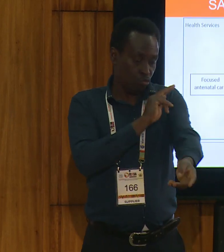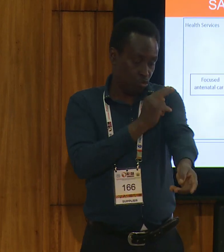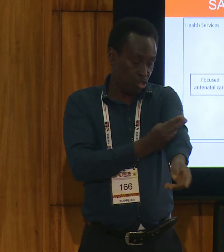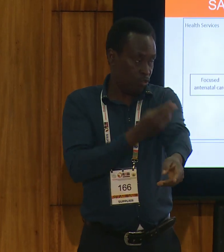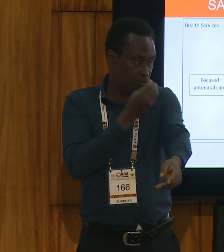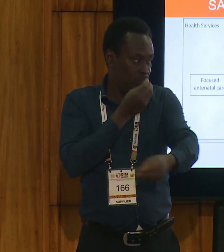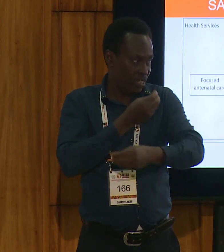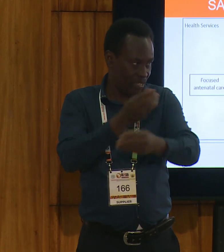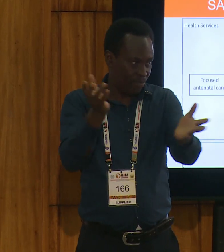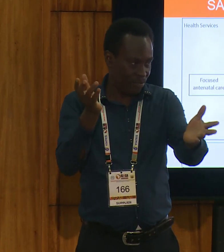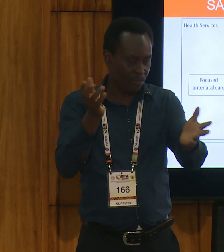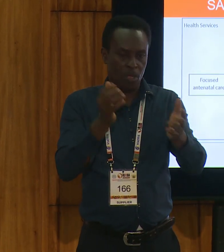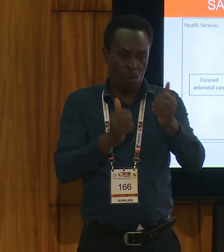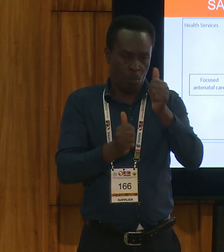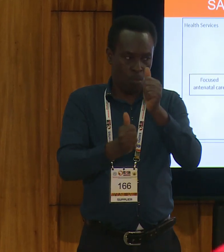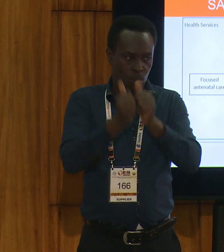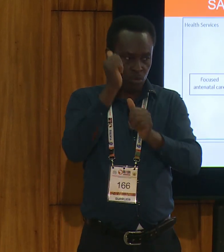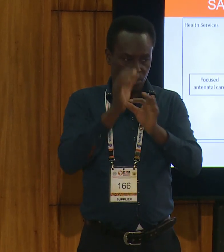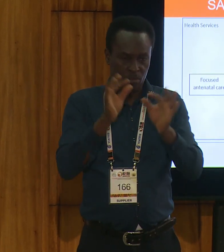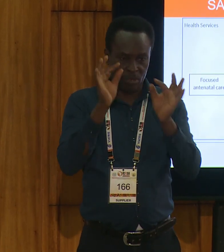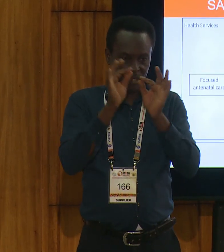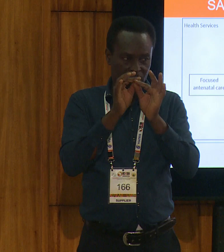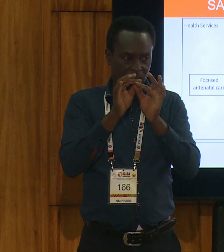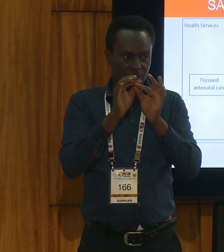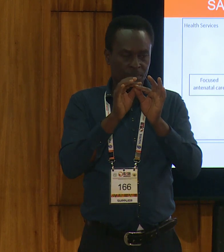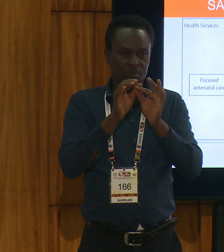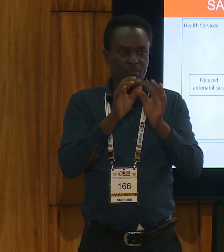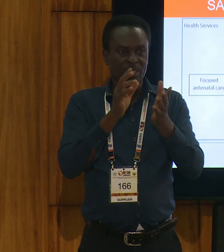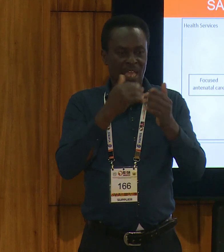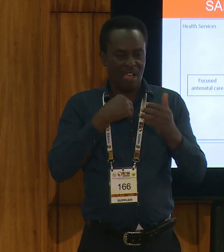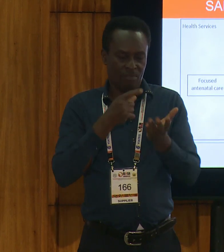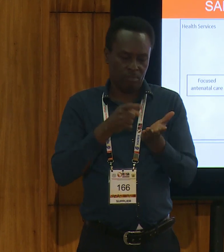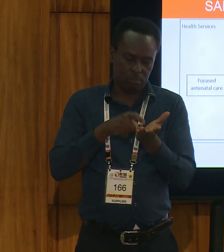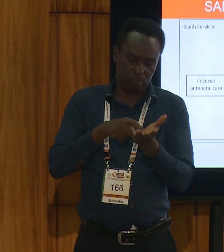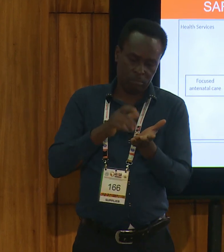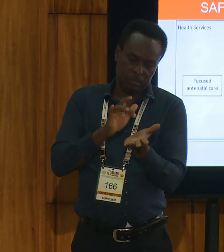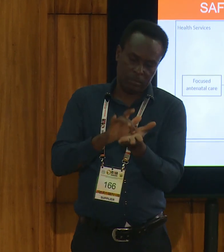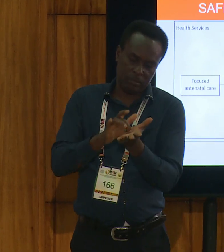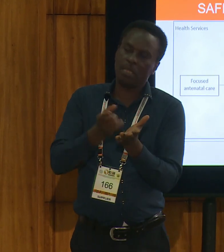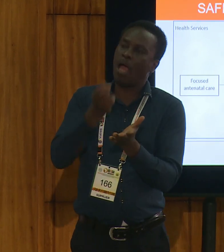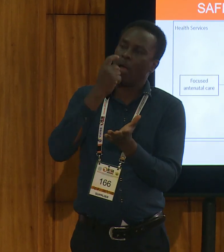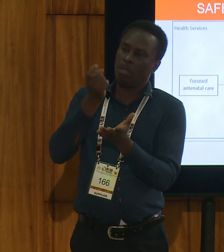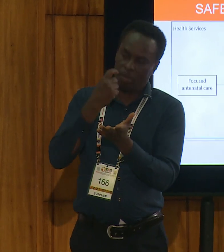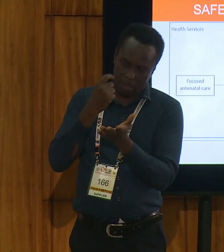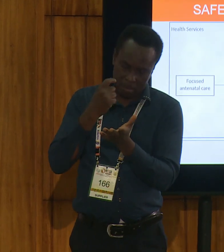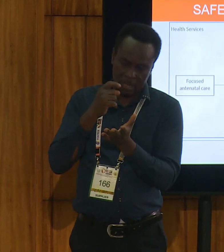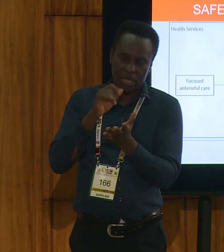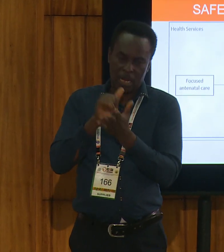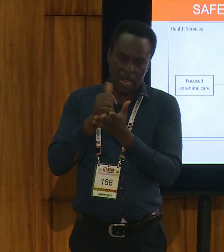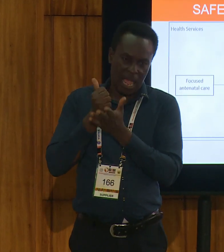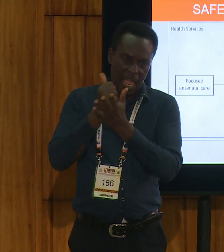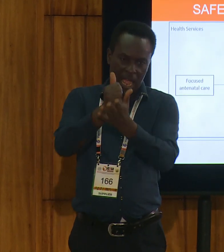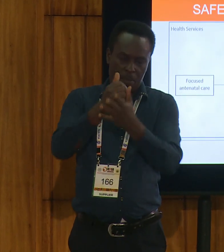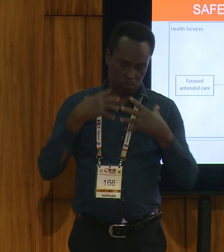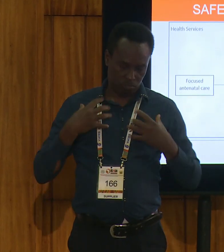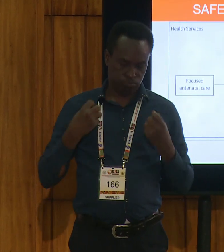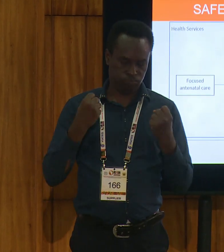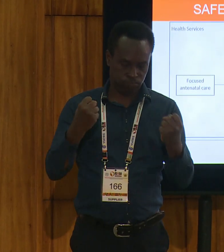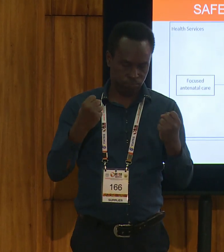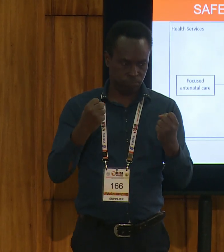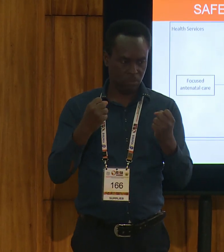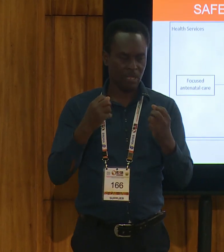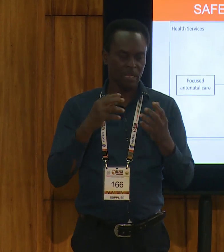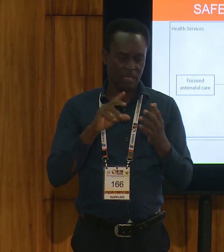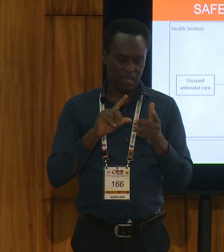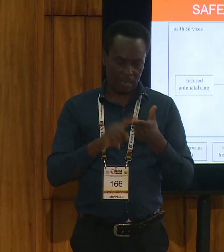services, most importantly, the iron folic acid supplementation, then the focused antenatal and mental